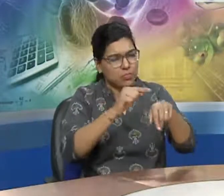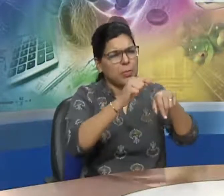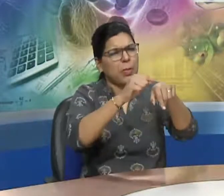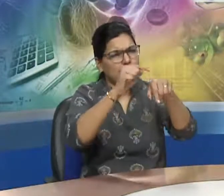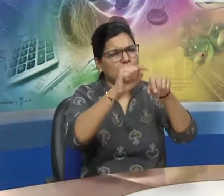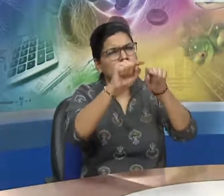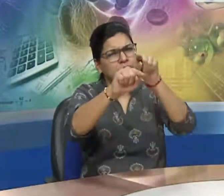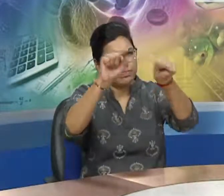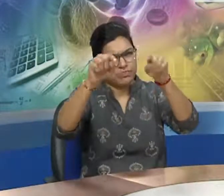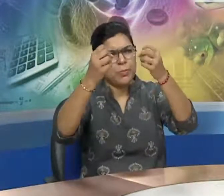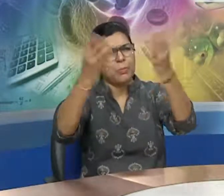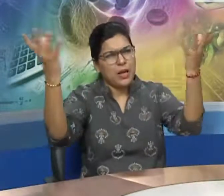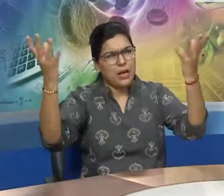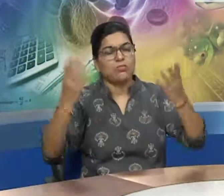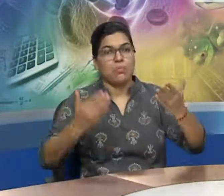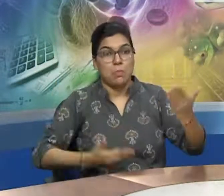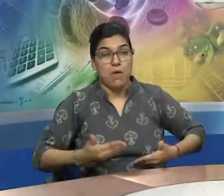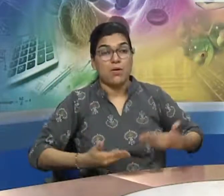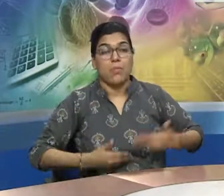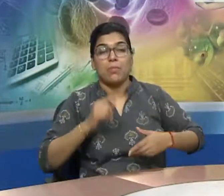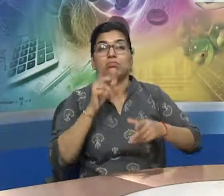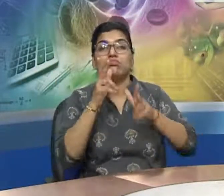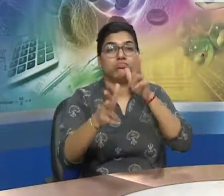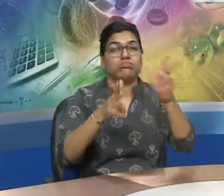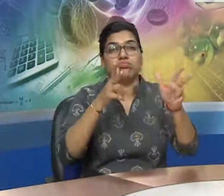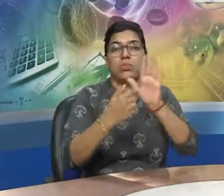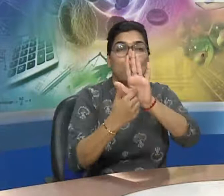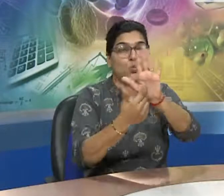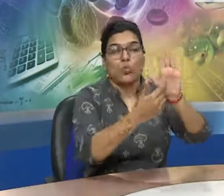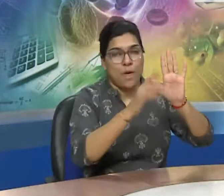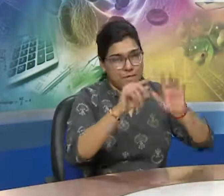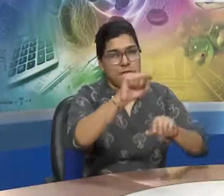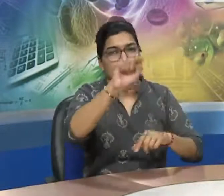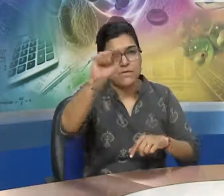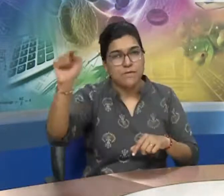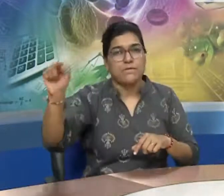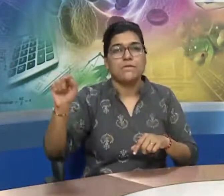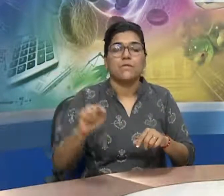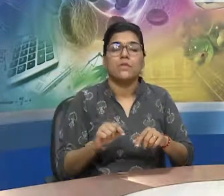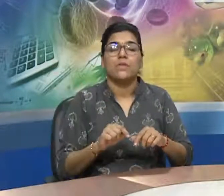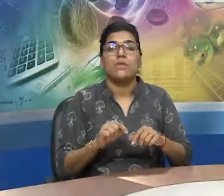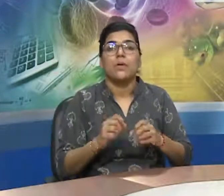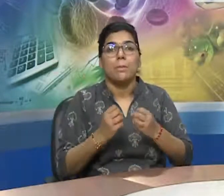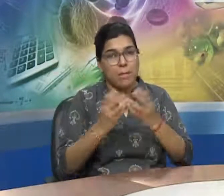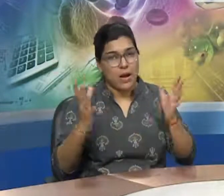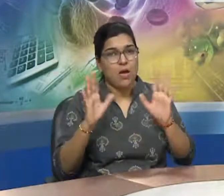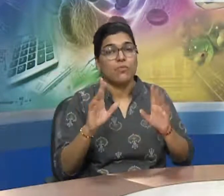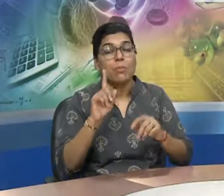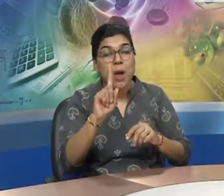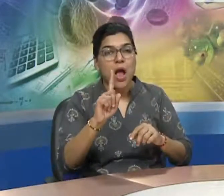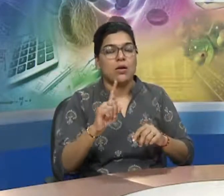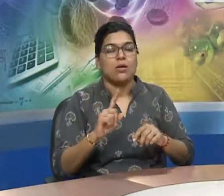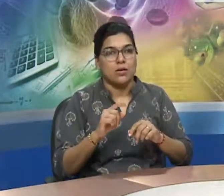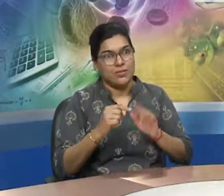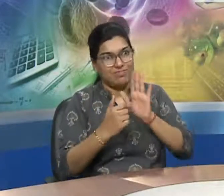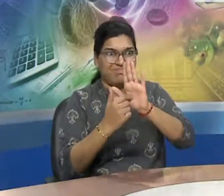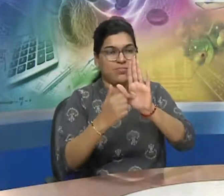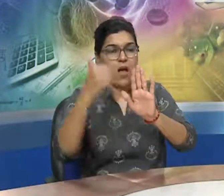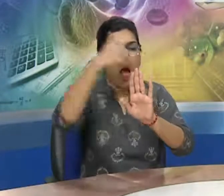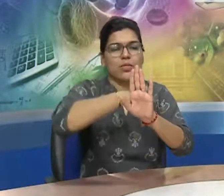So the poet says that he too sometimes politely greets a person in this